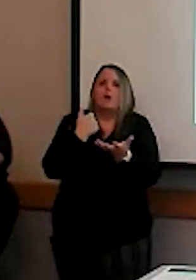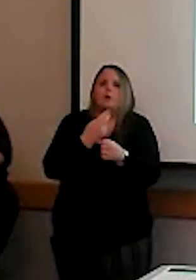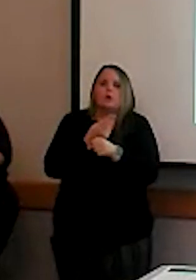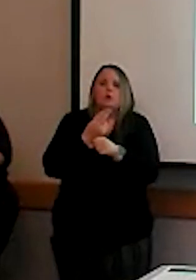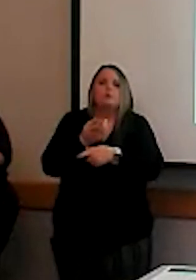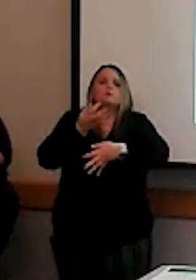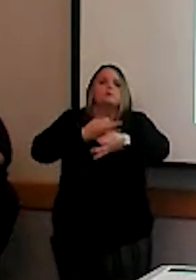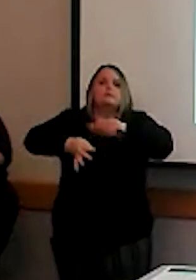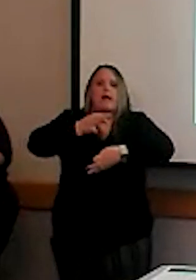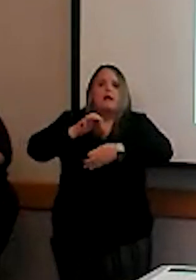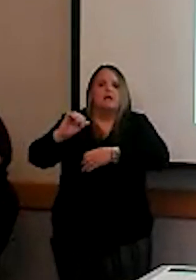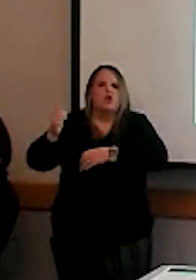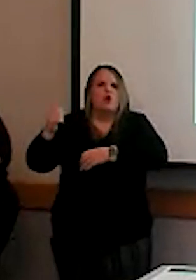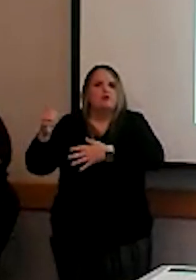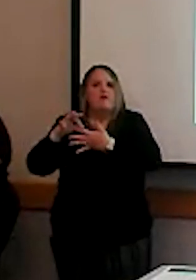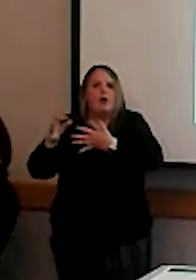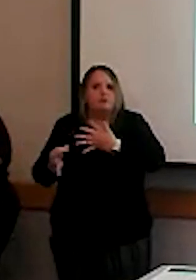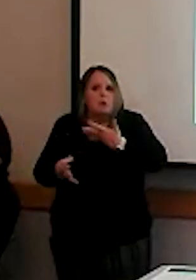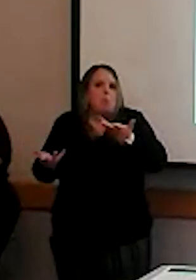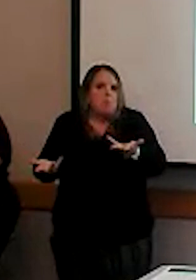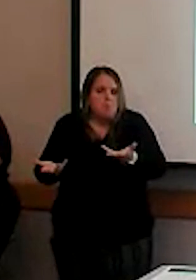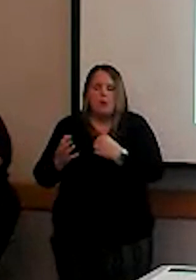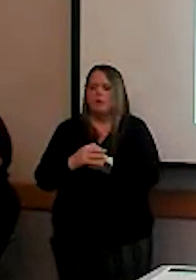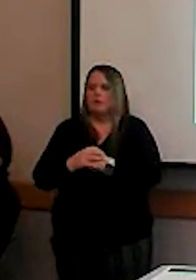about alternatives. And